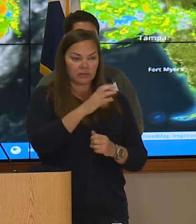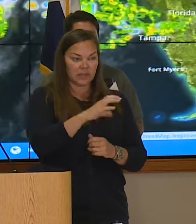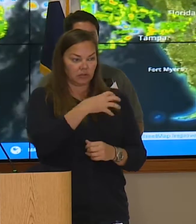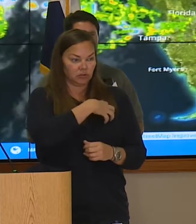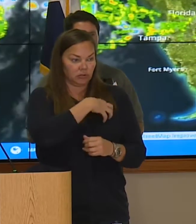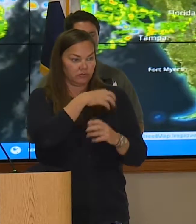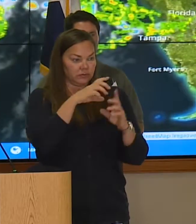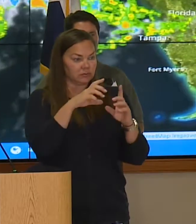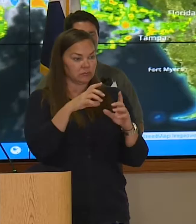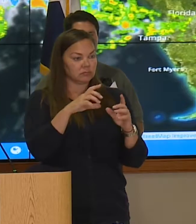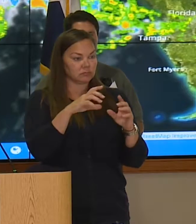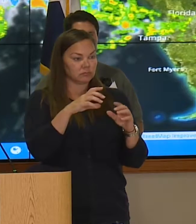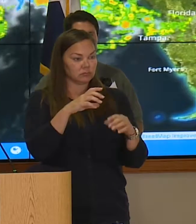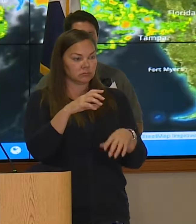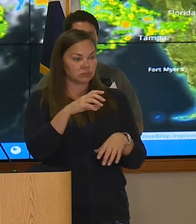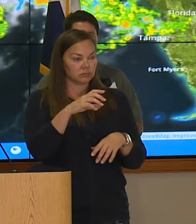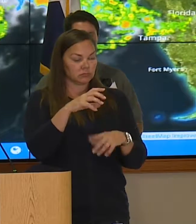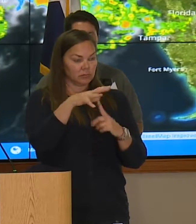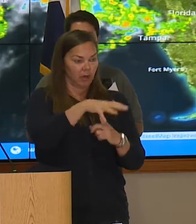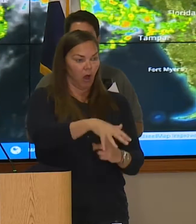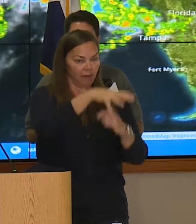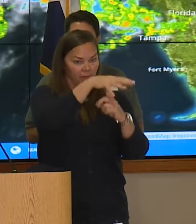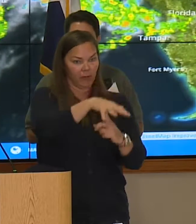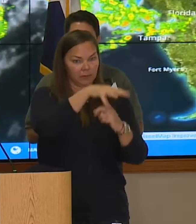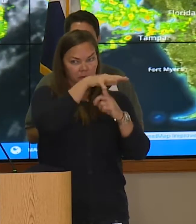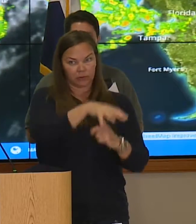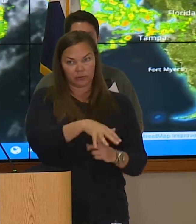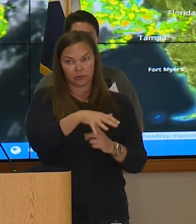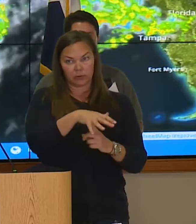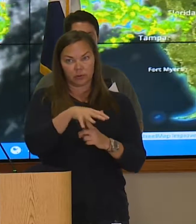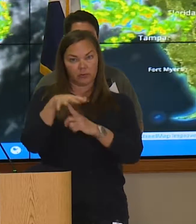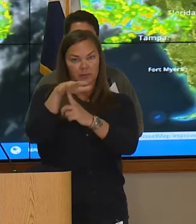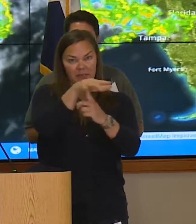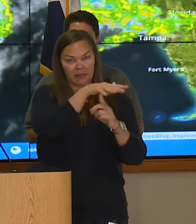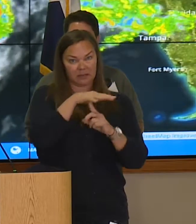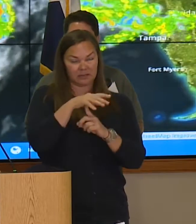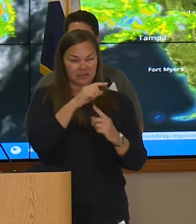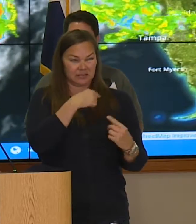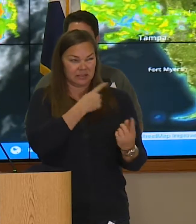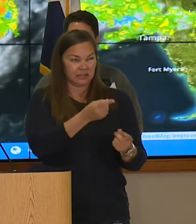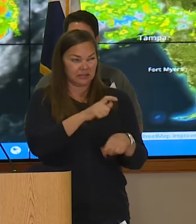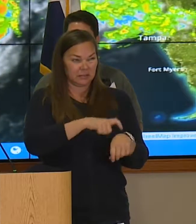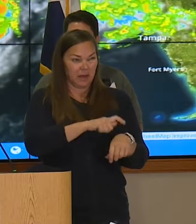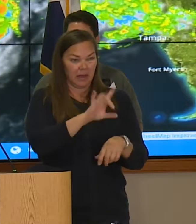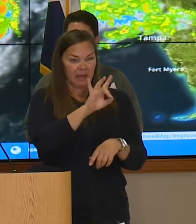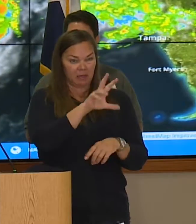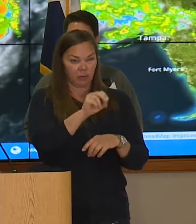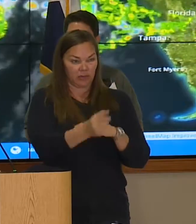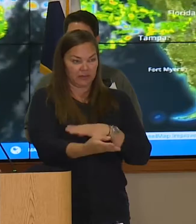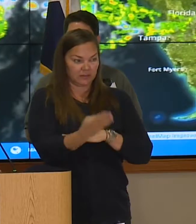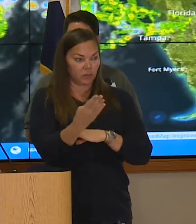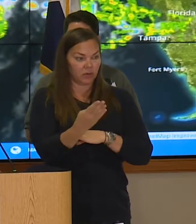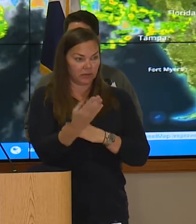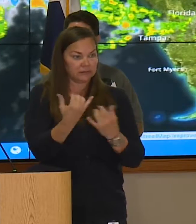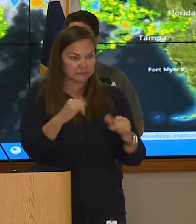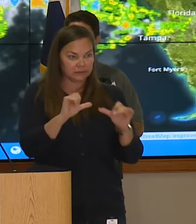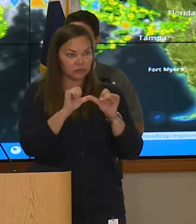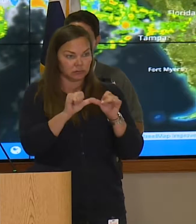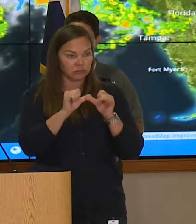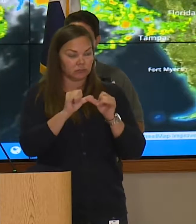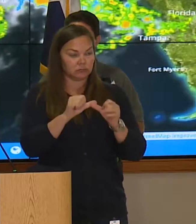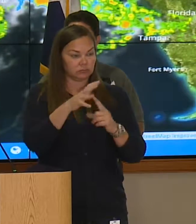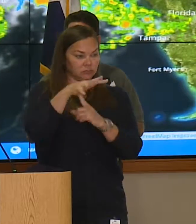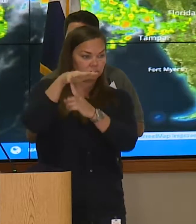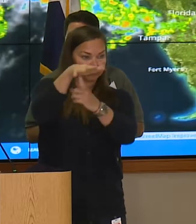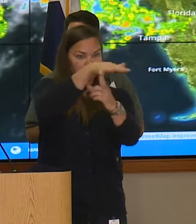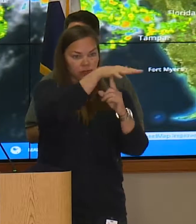Sheriff's Office helicopter. We have been in the air since about 8:30 this morning, and we continue to be in